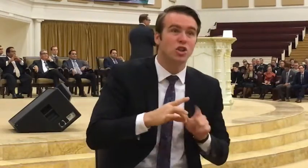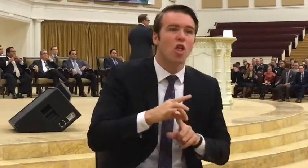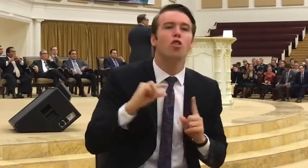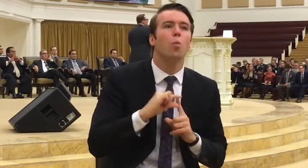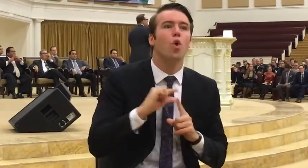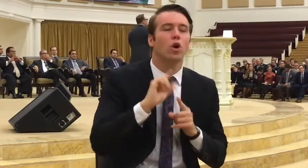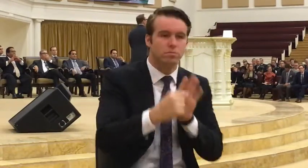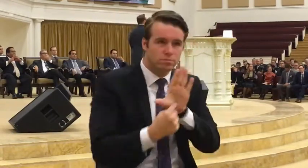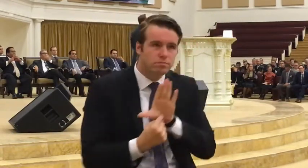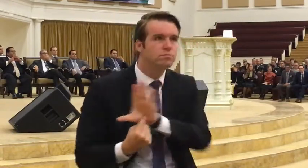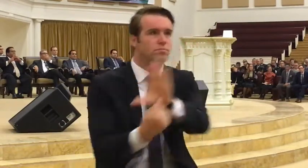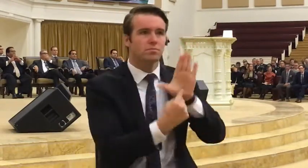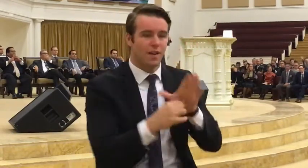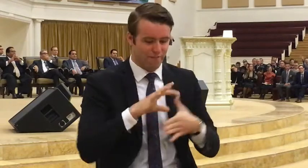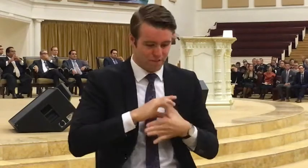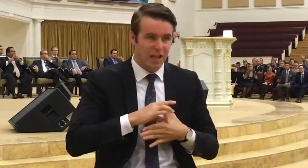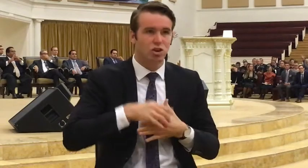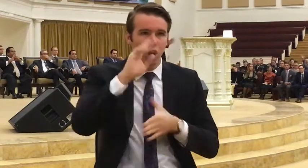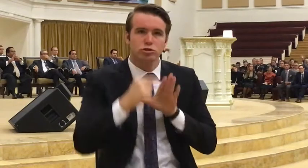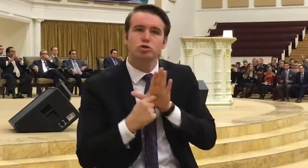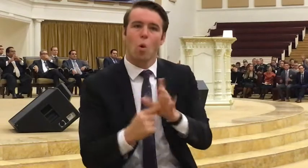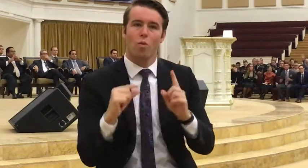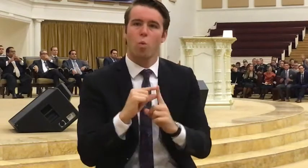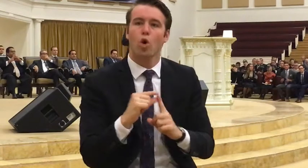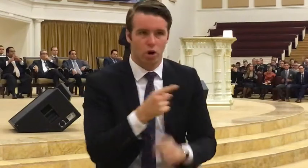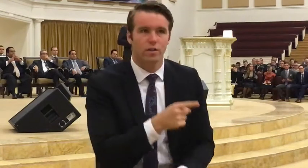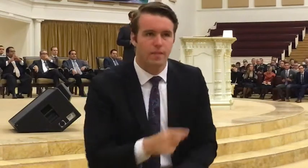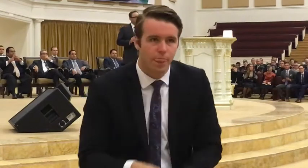Sunday. They flesh it out on Monday.